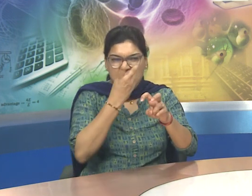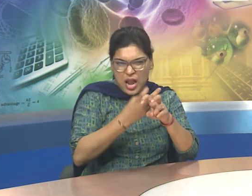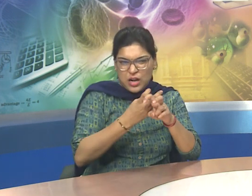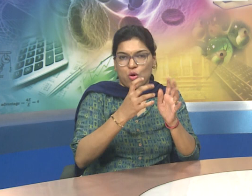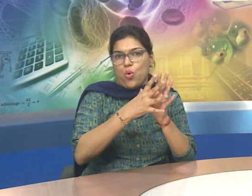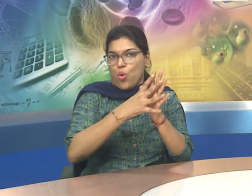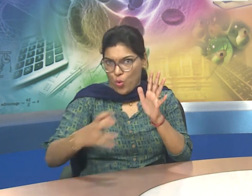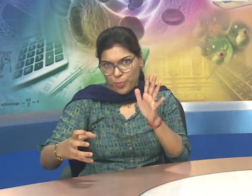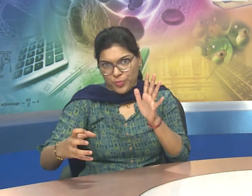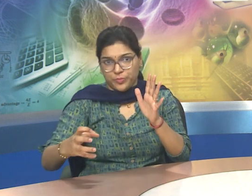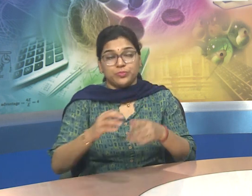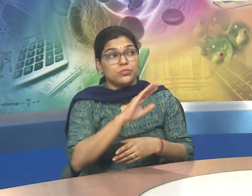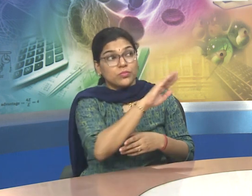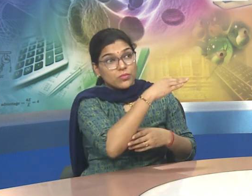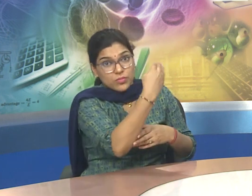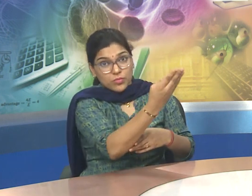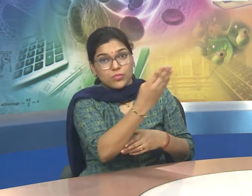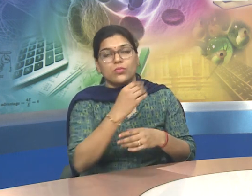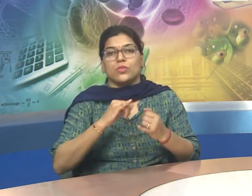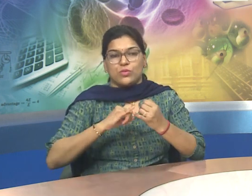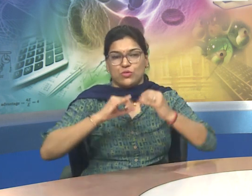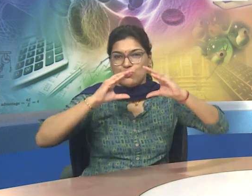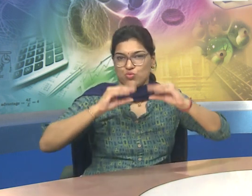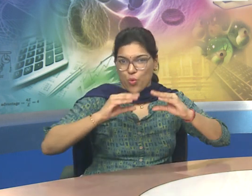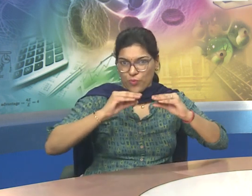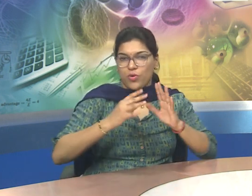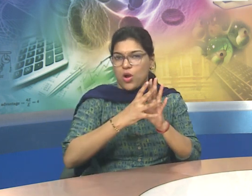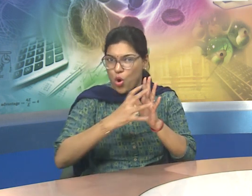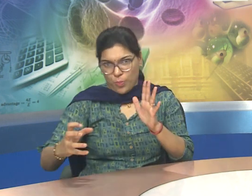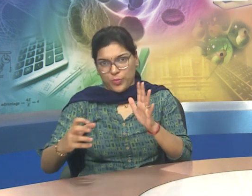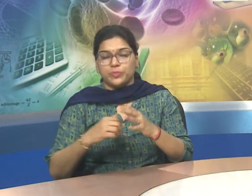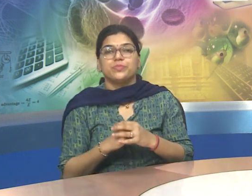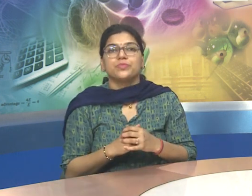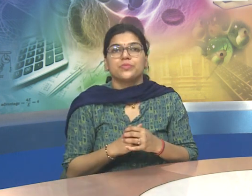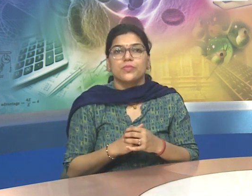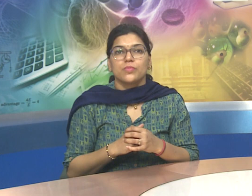There are two words. The first one is hard copy. The second word is soft copy.